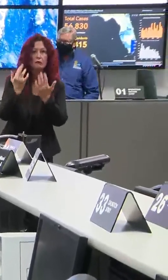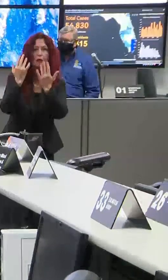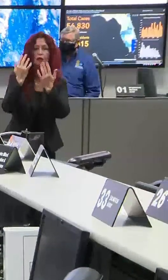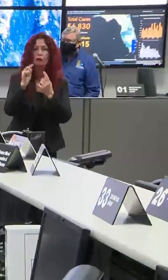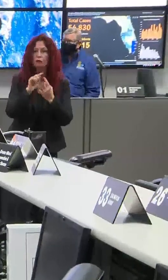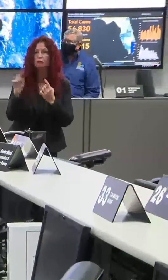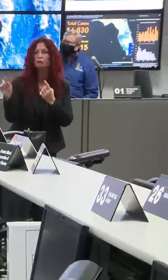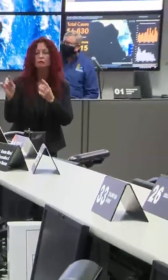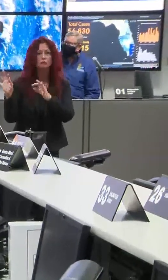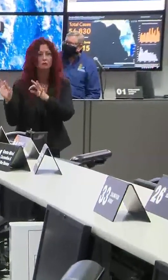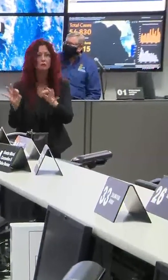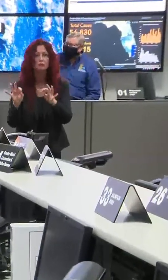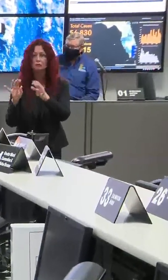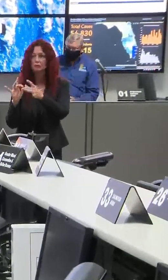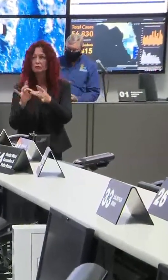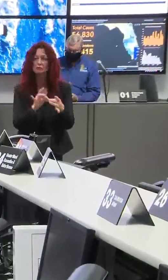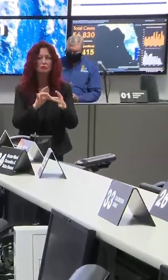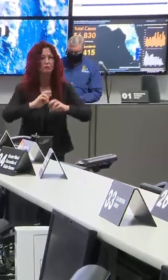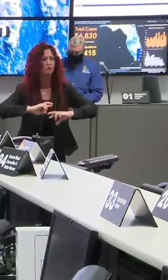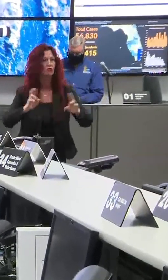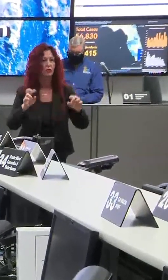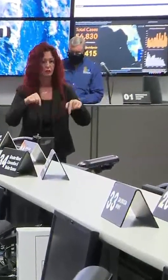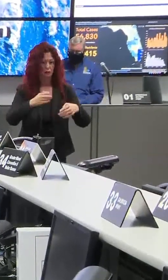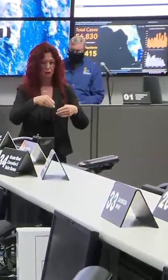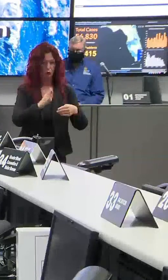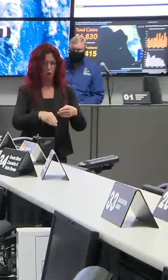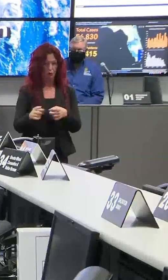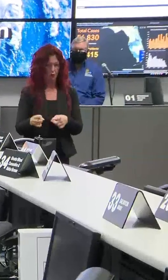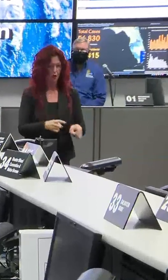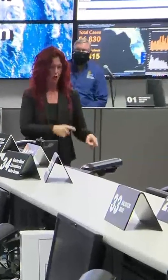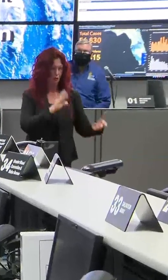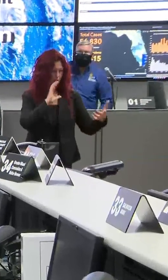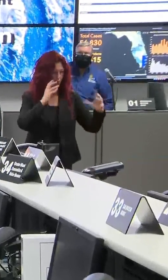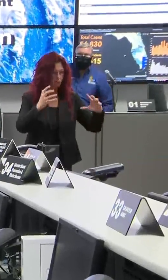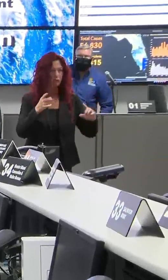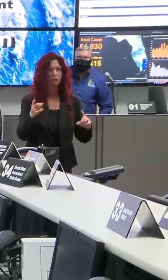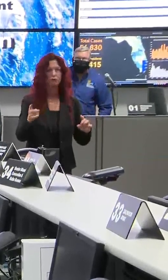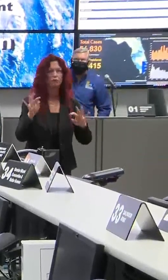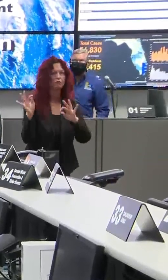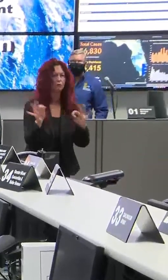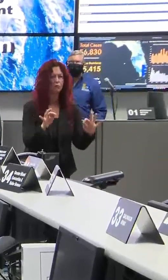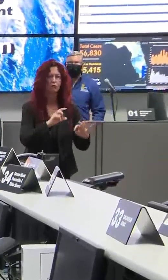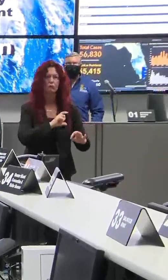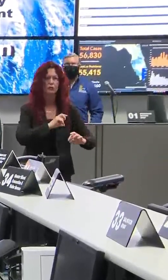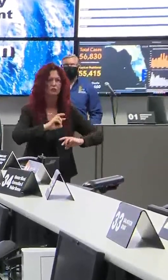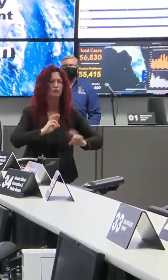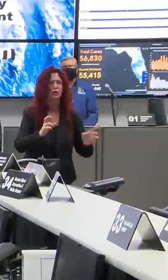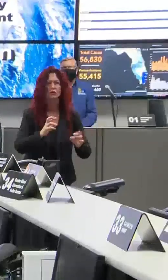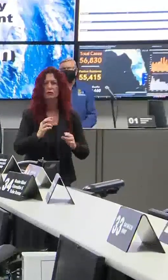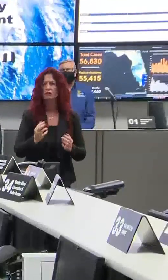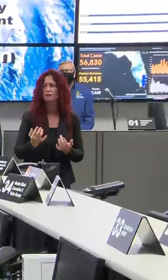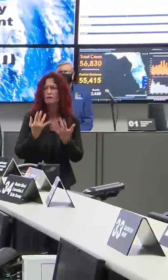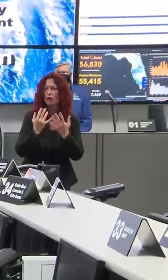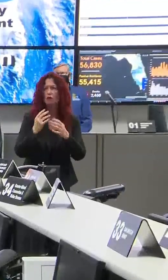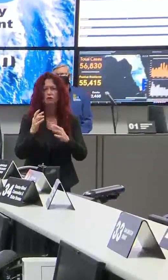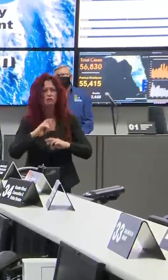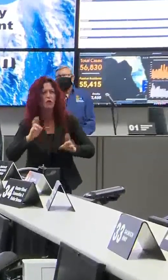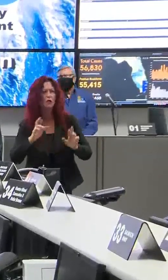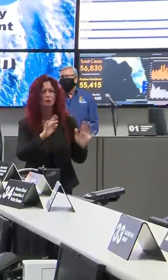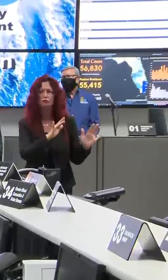the disturbances over the weekend. And then over to my left is the emergency manager for Miami-Dade County, Frank